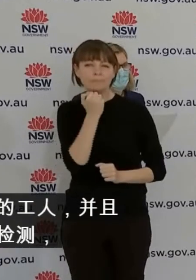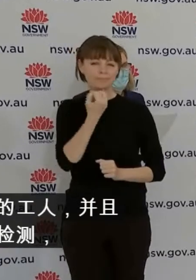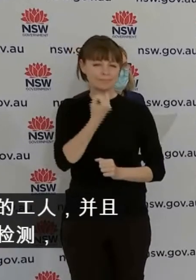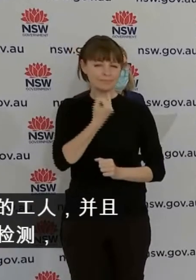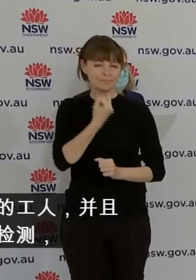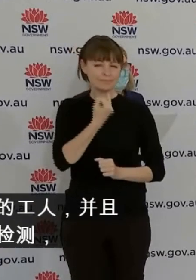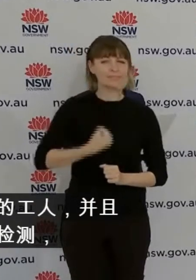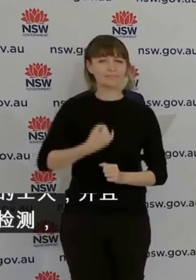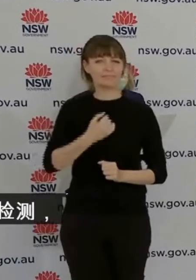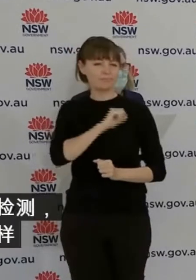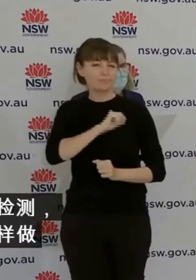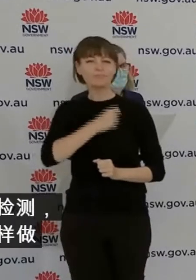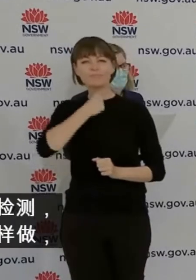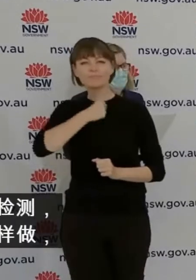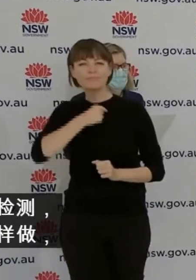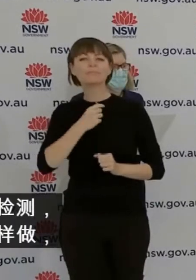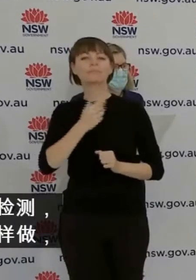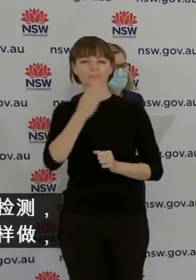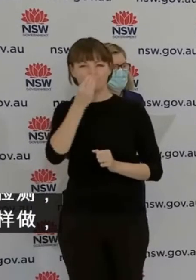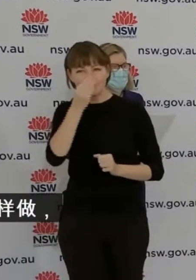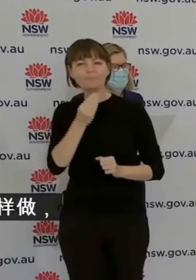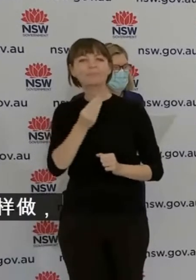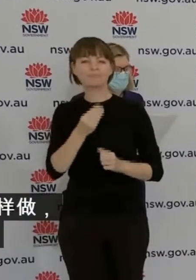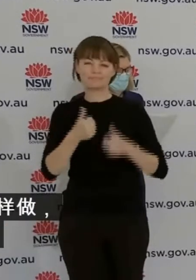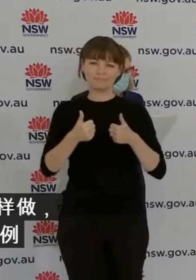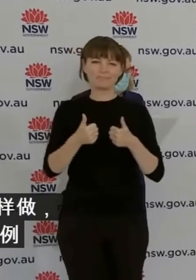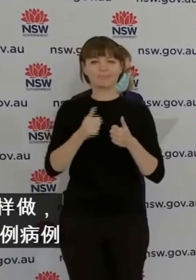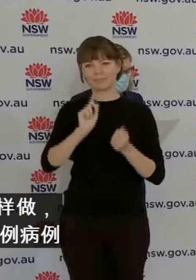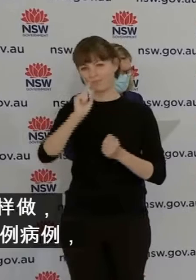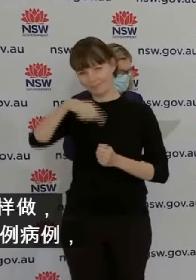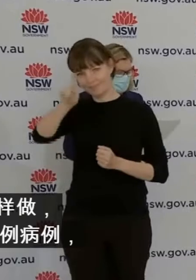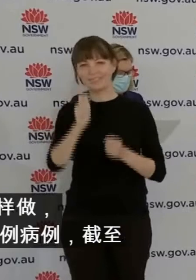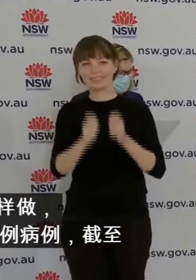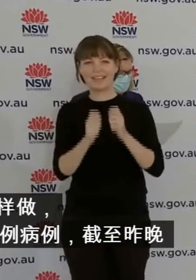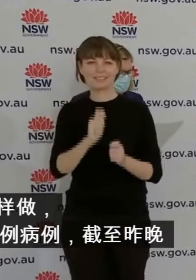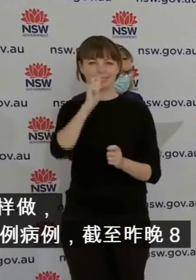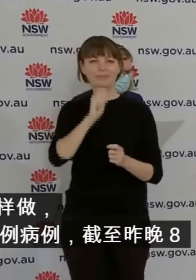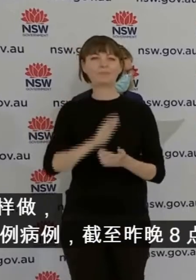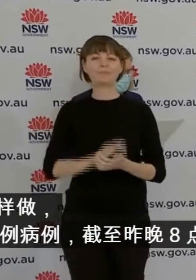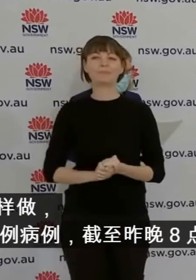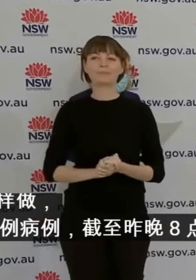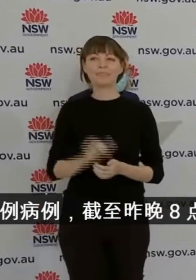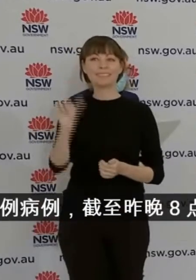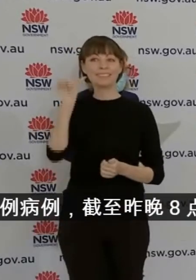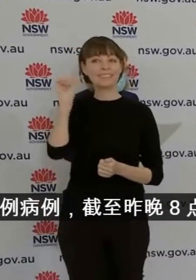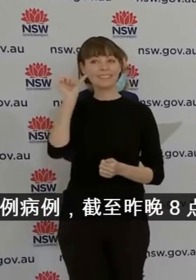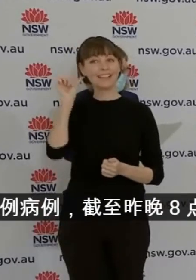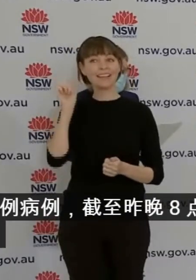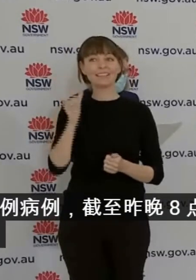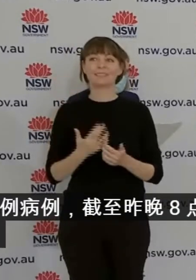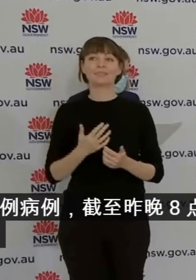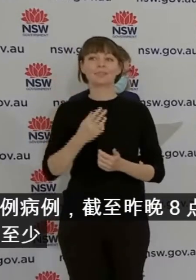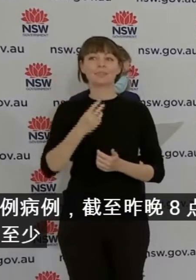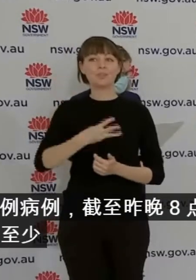get tested, people are doing that. We had 344 cases to 8 p.m. last night of community